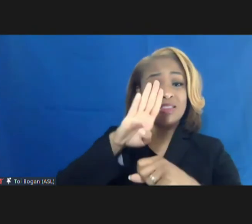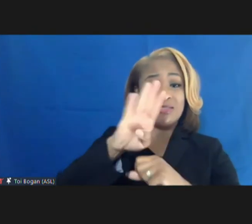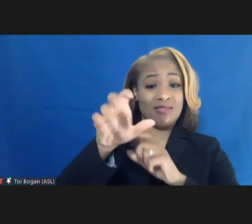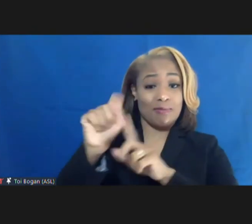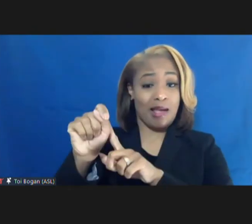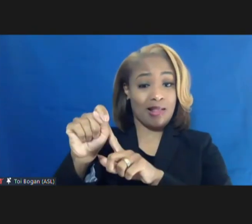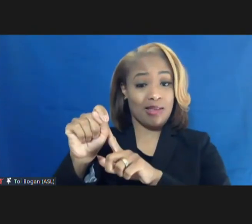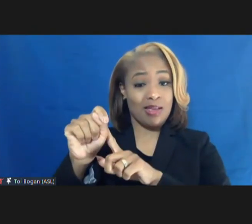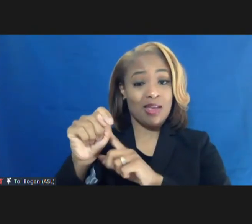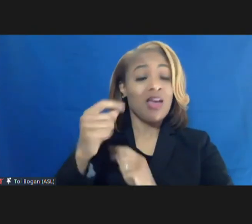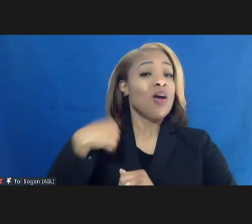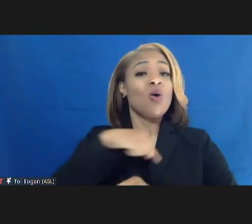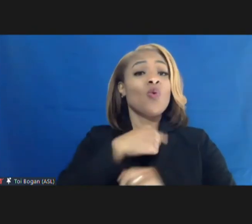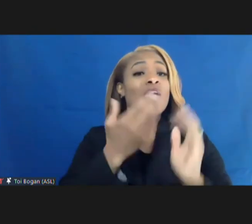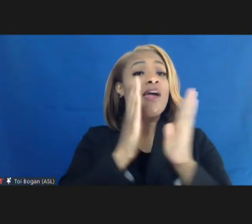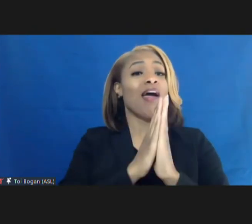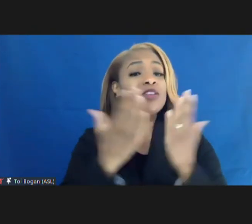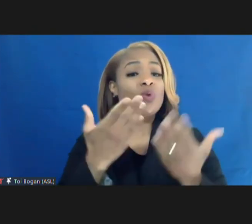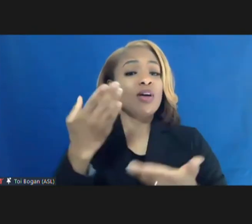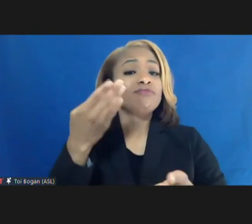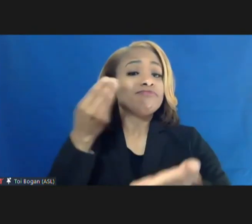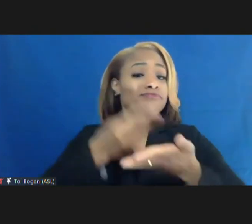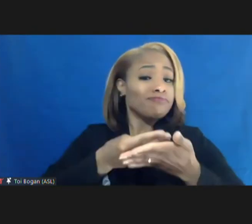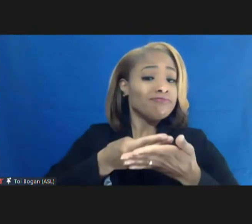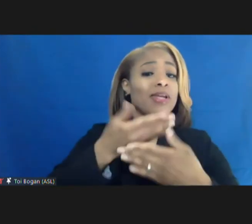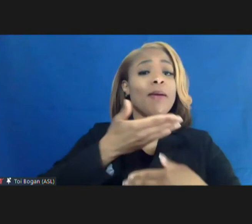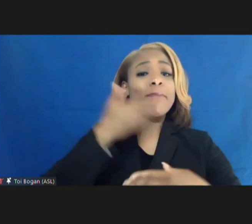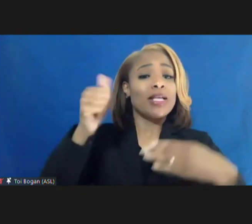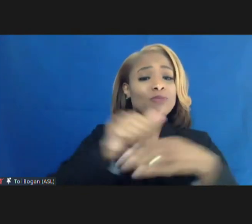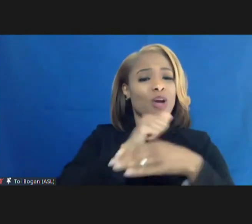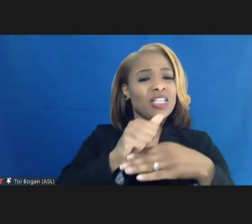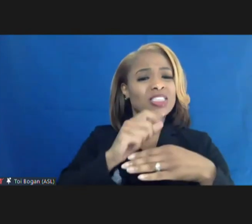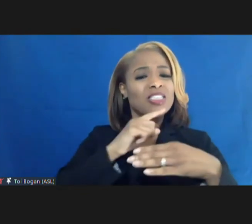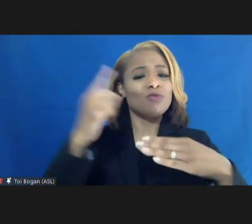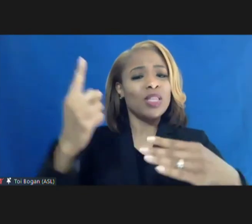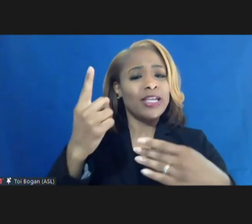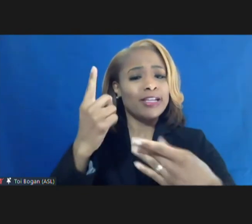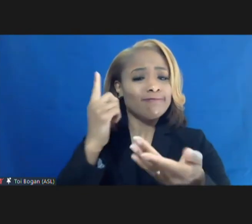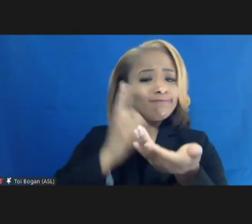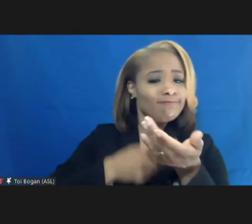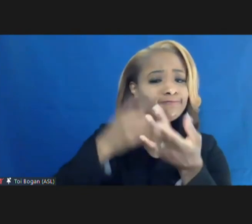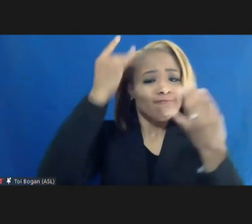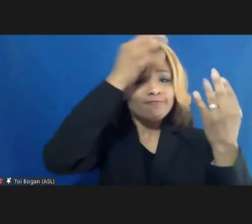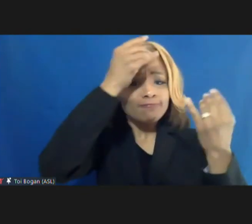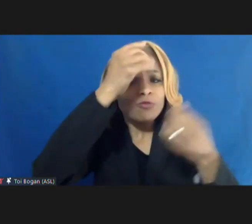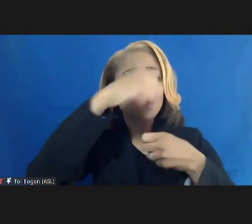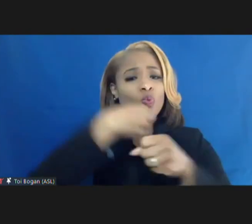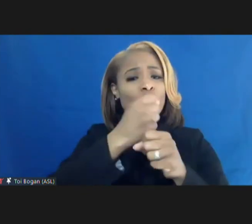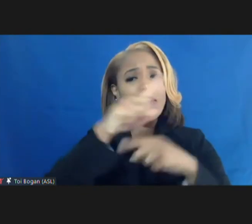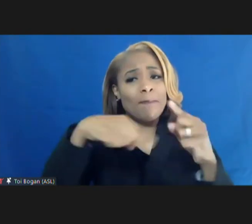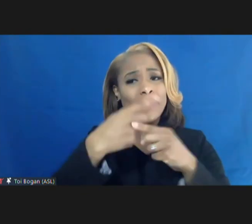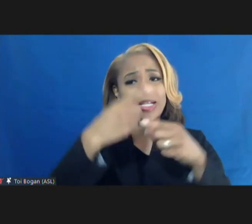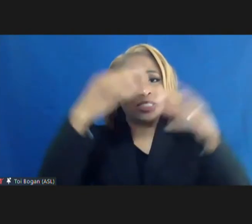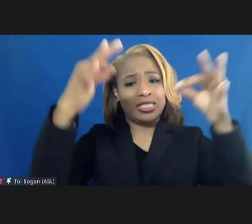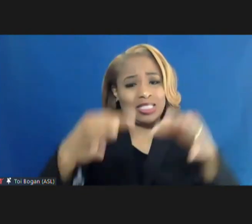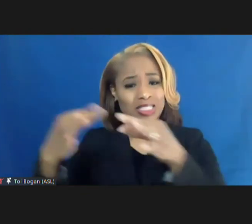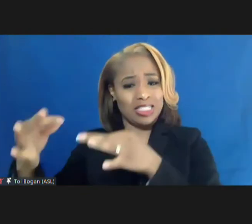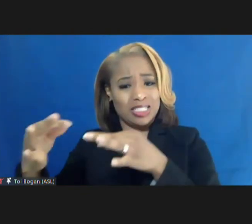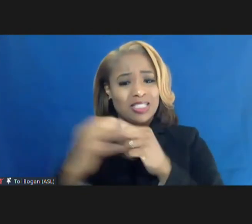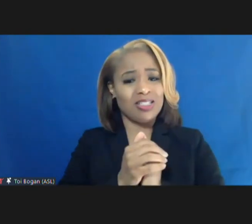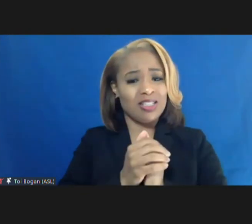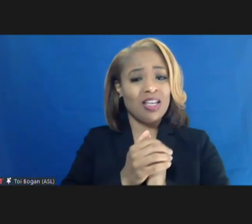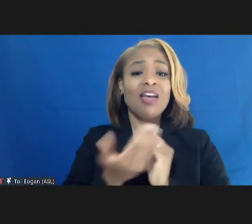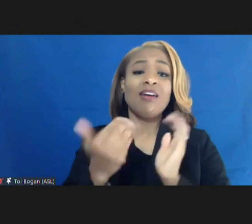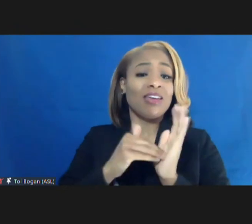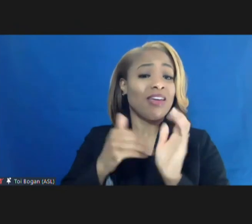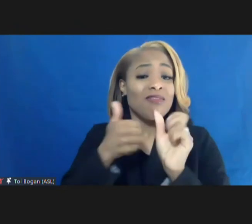just ask that funding and best practices be on the table in making decisions about that. And we've been, again, following the